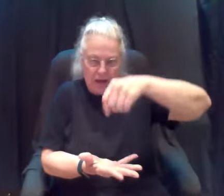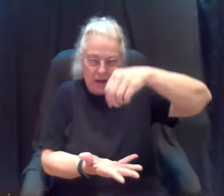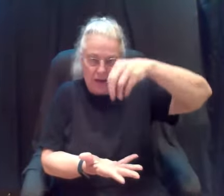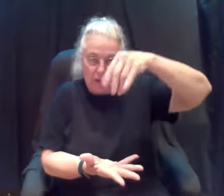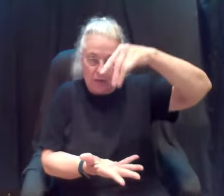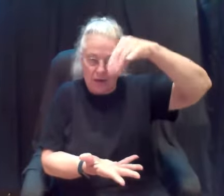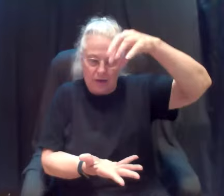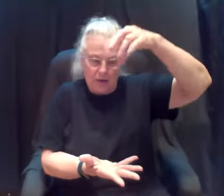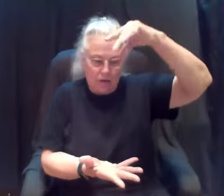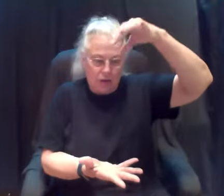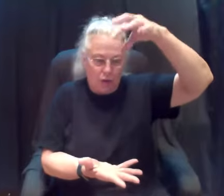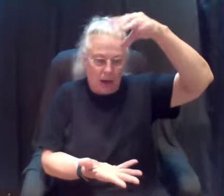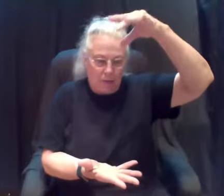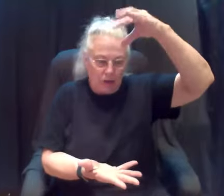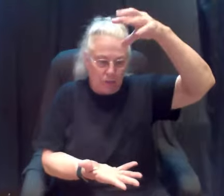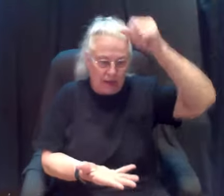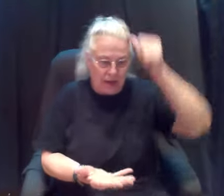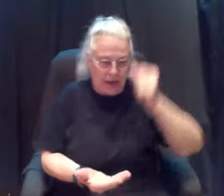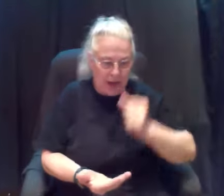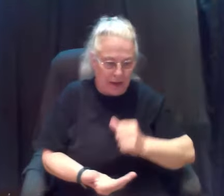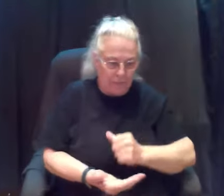and he would show how much money he had.